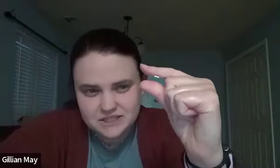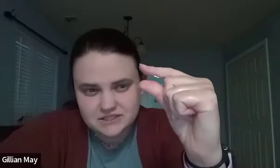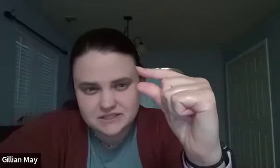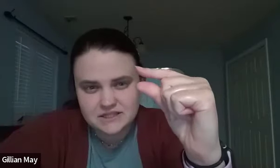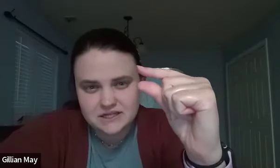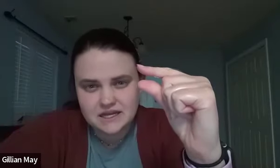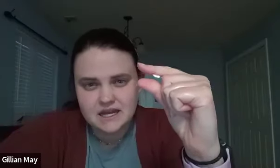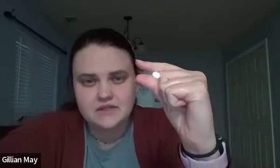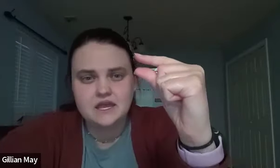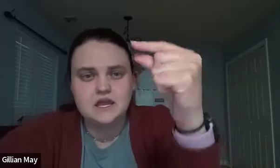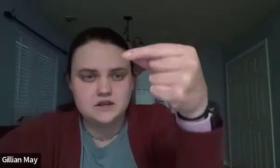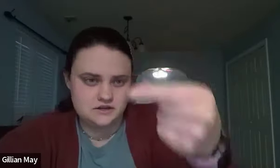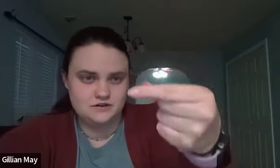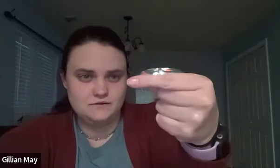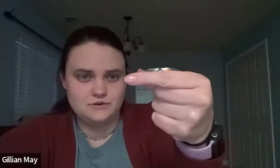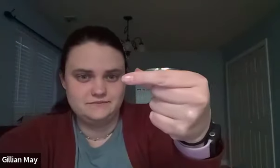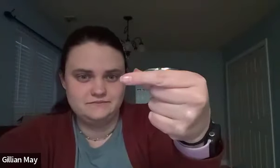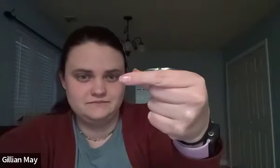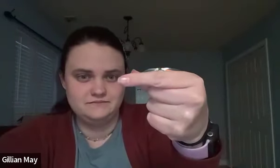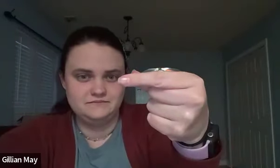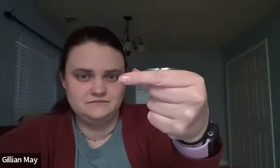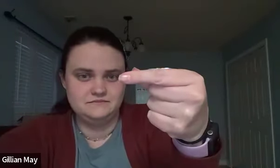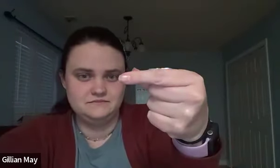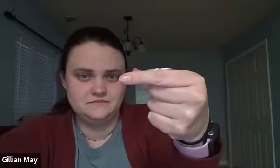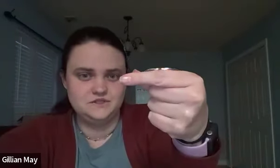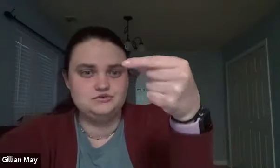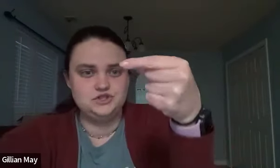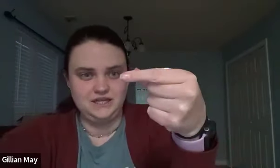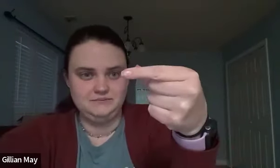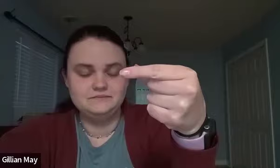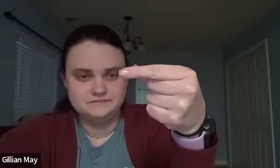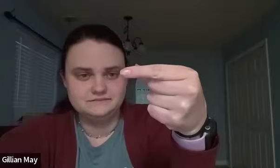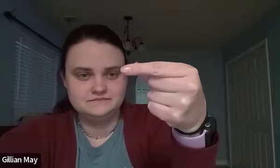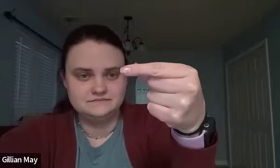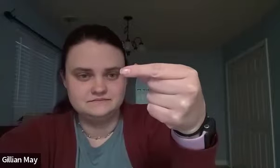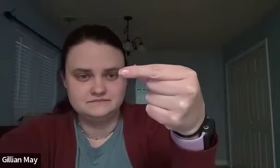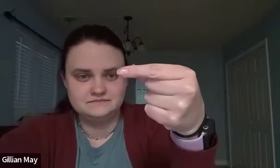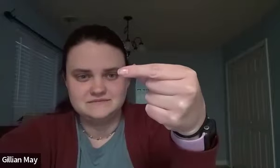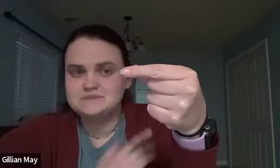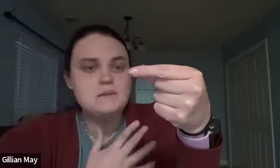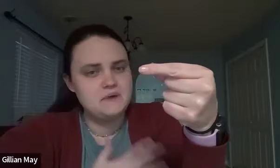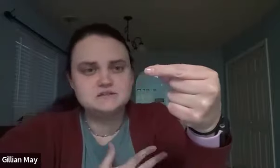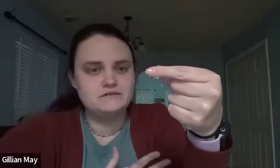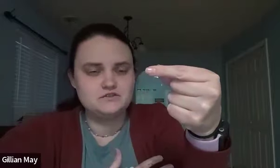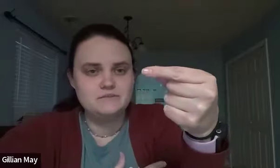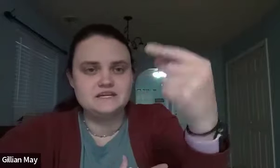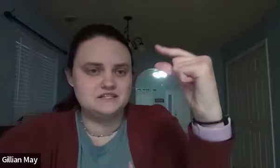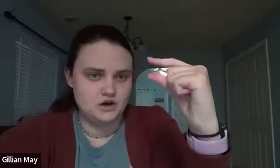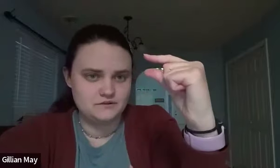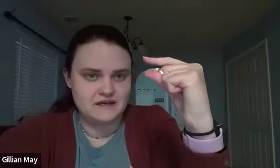pinch, and then you're gonna turn it forward. So G. That's my best way of describing it, is to start off with that